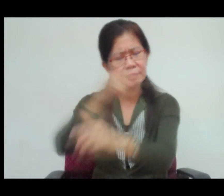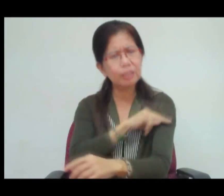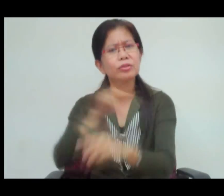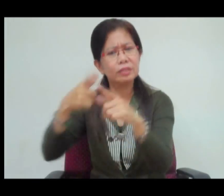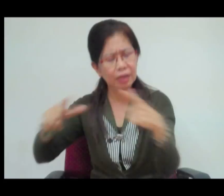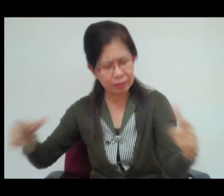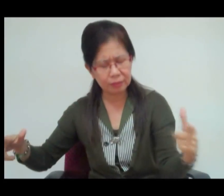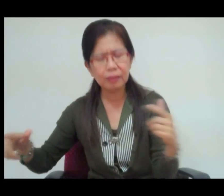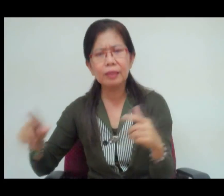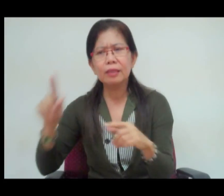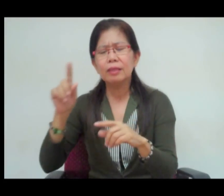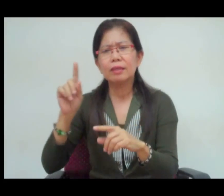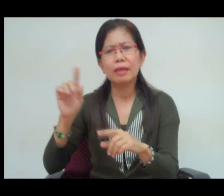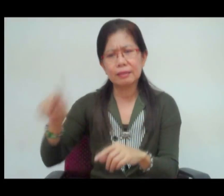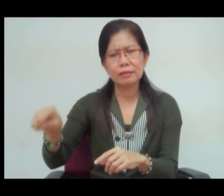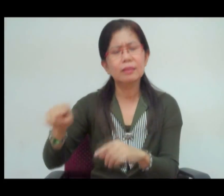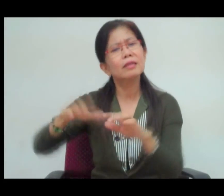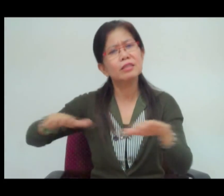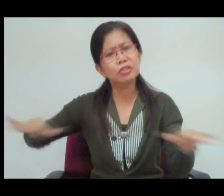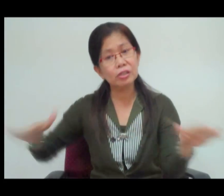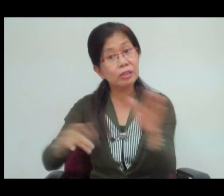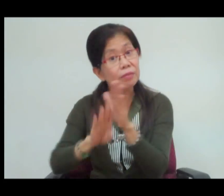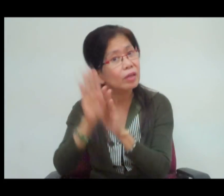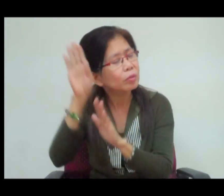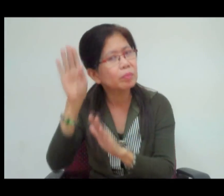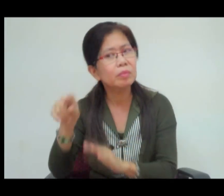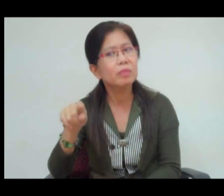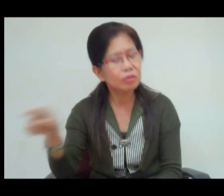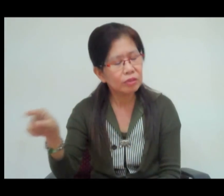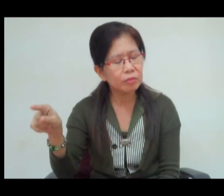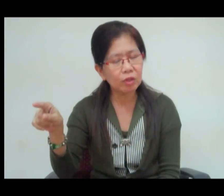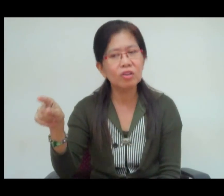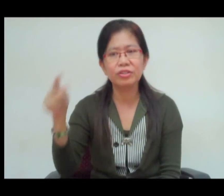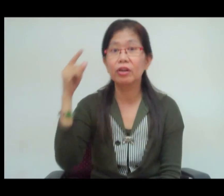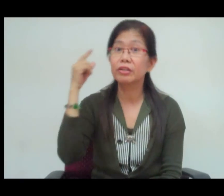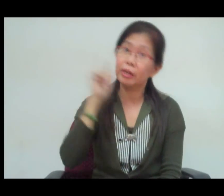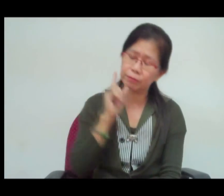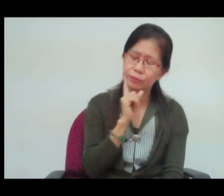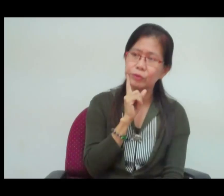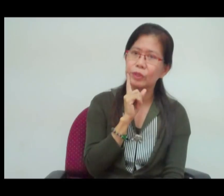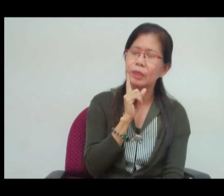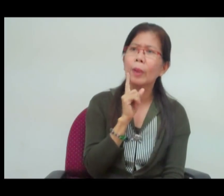natural signs that the children develop because they are deaf. Okay.